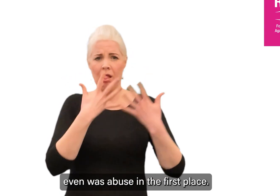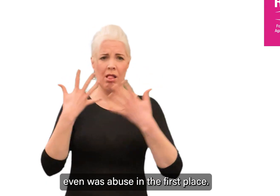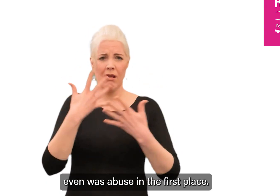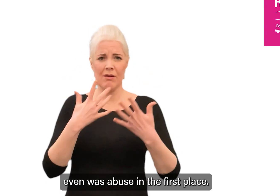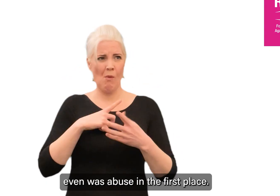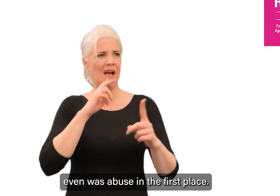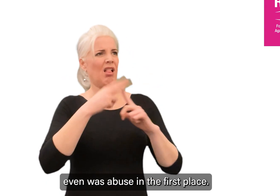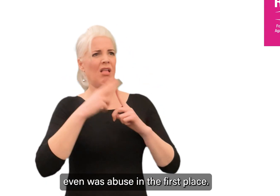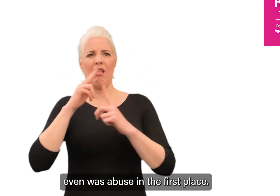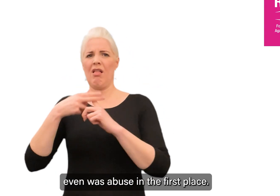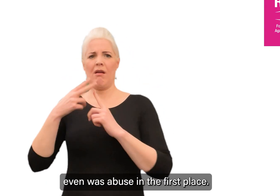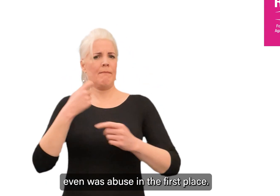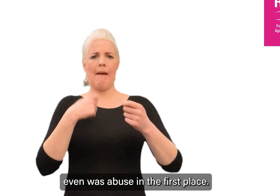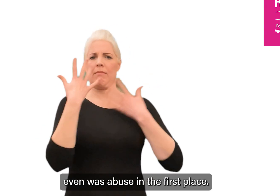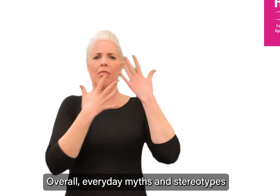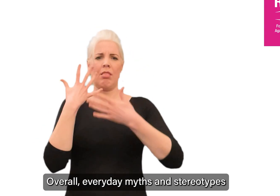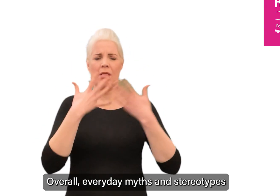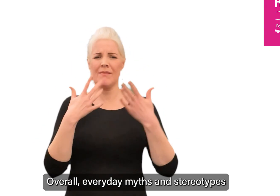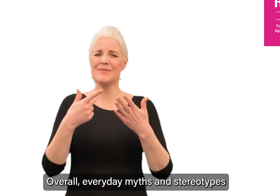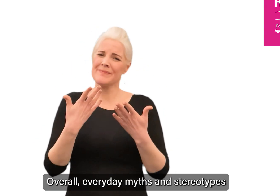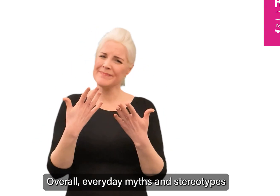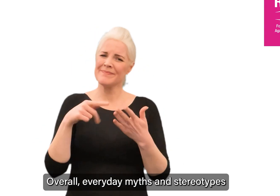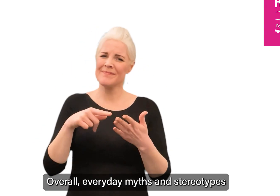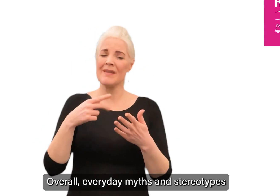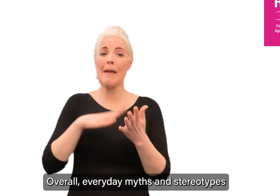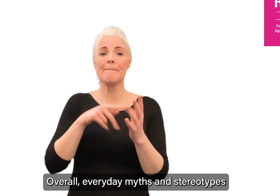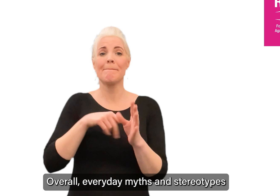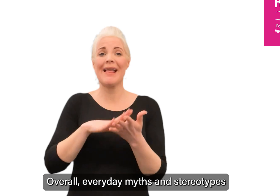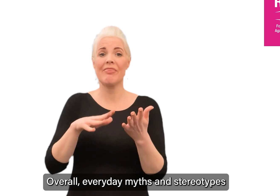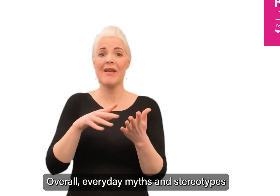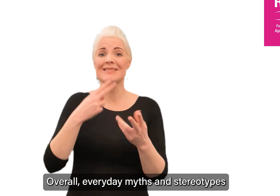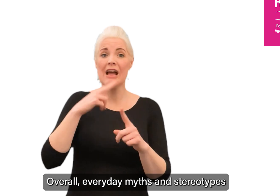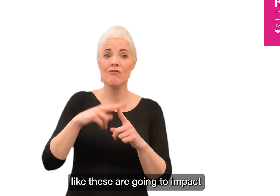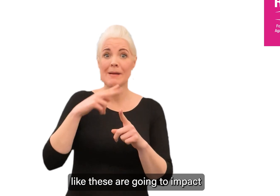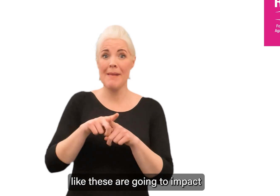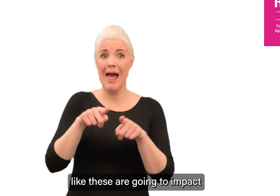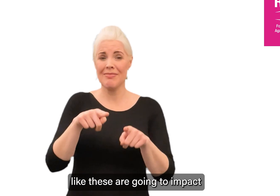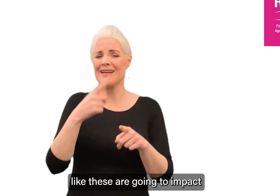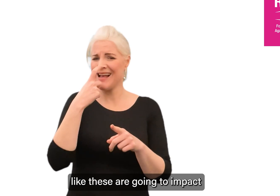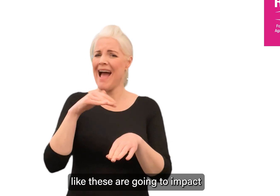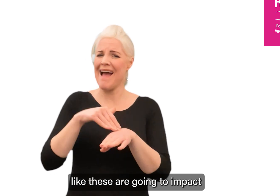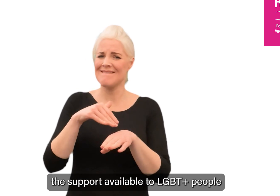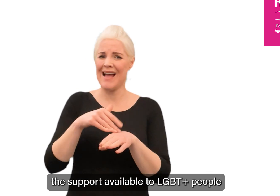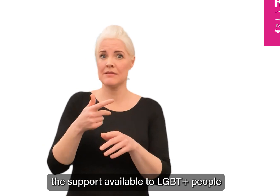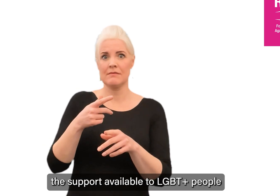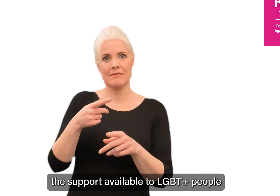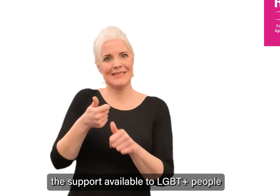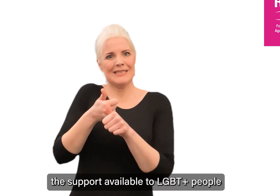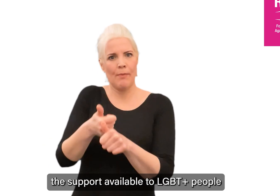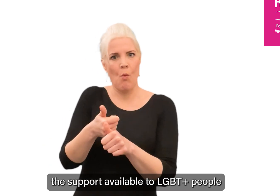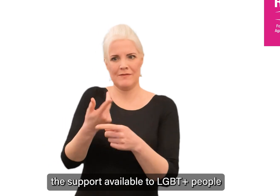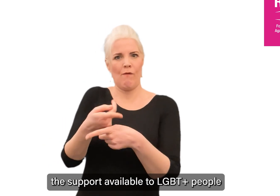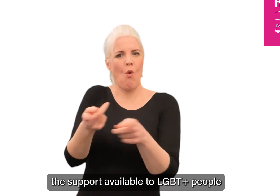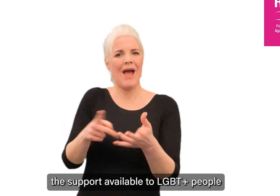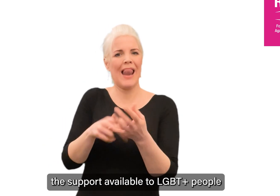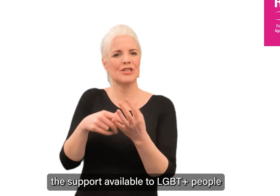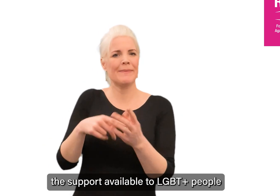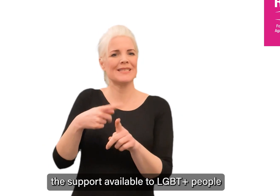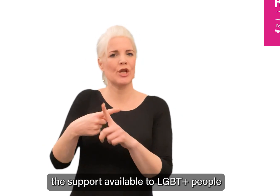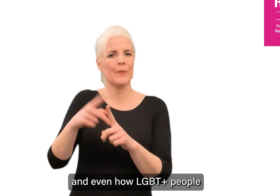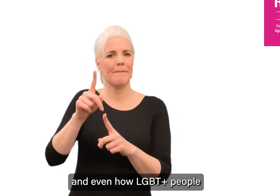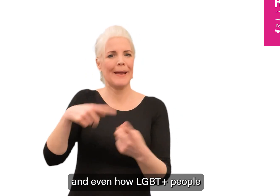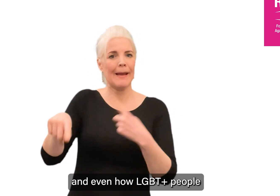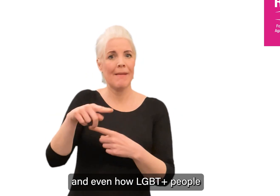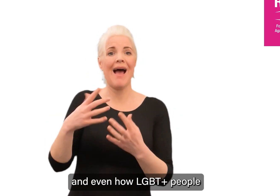in the first place. Overall, everyday myths and stereotypes like these are going to impact the support available to LGBT